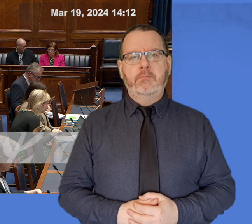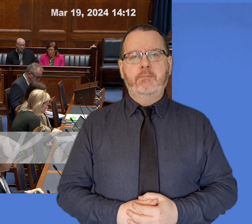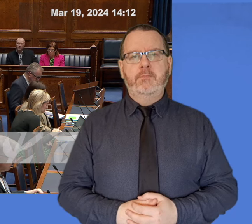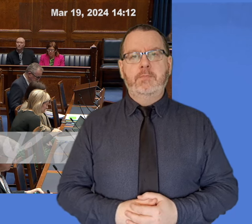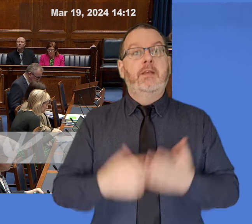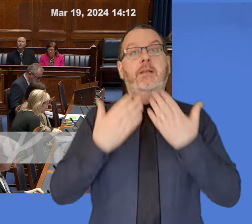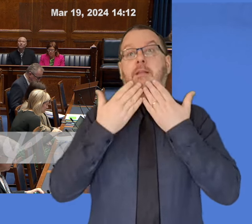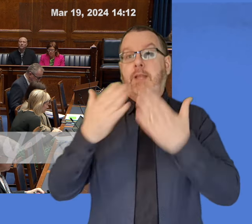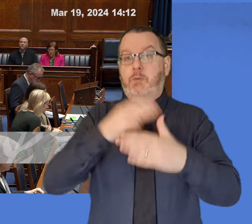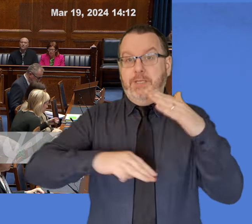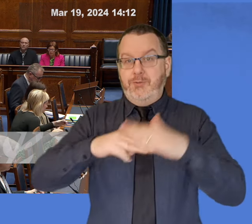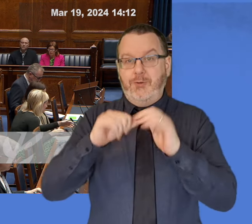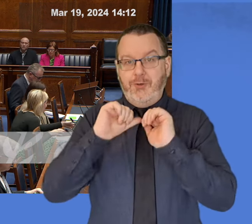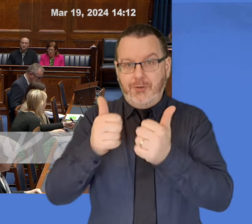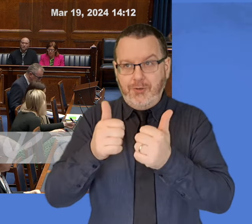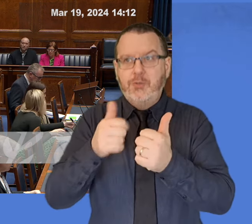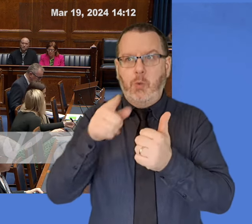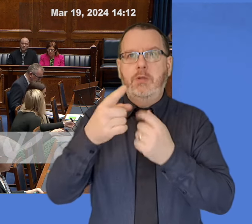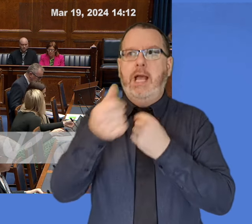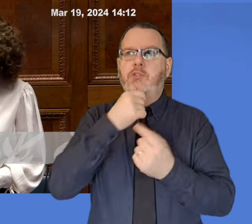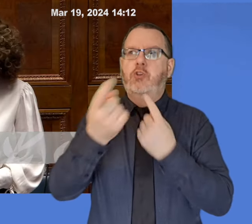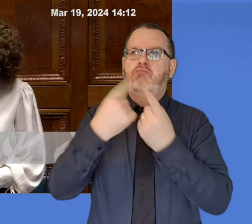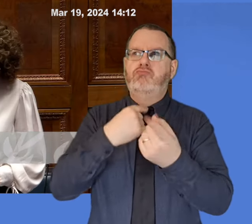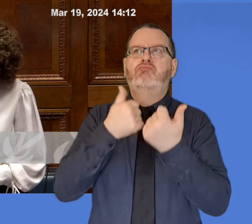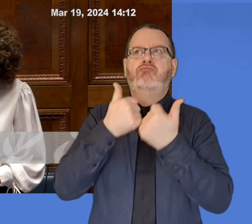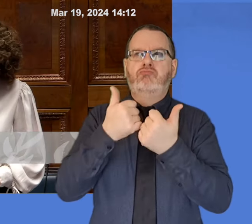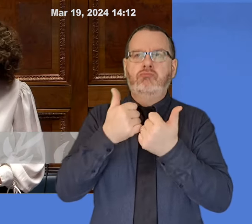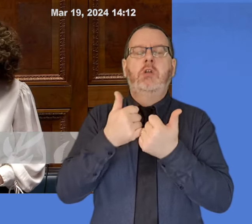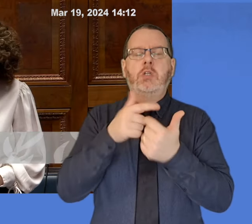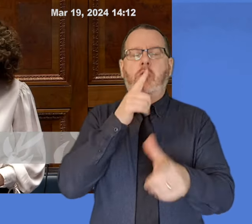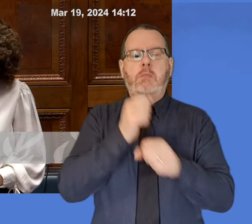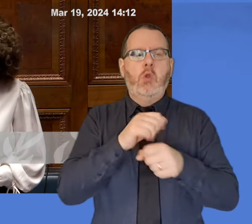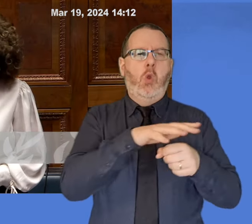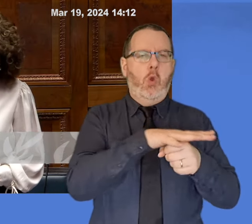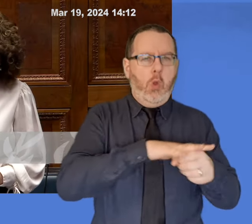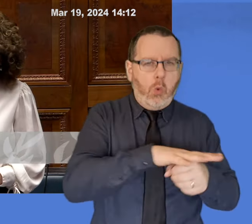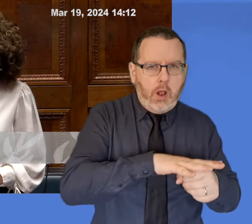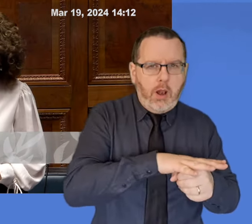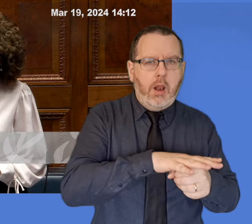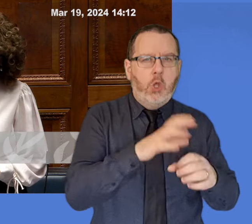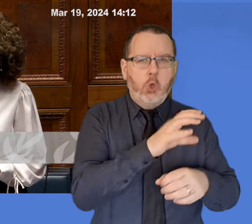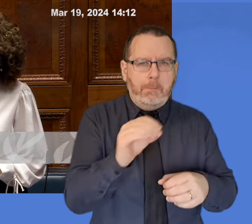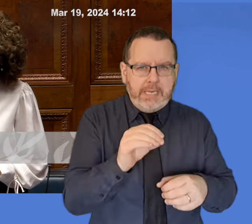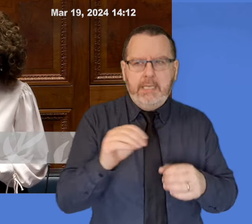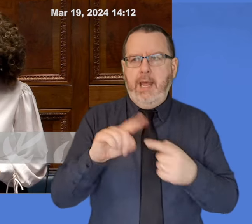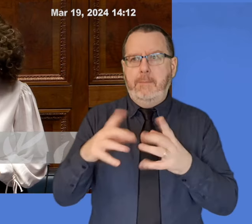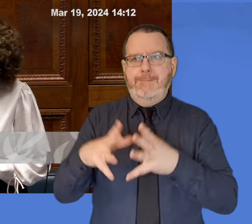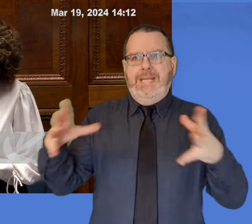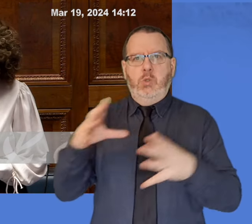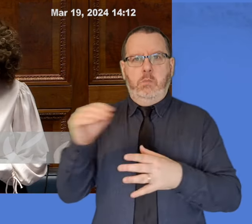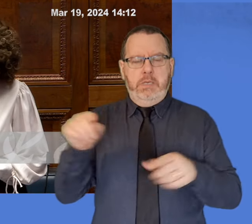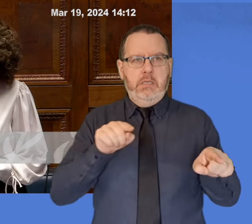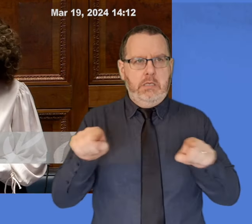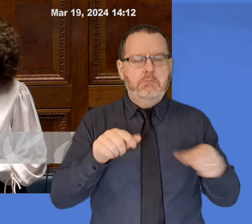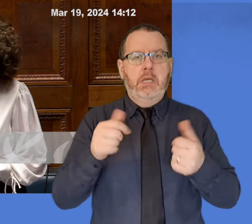partly answered the question I have in terms of local and large companies, but will you ensure that the assured